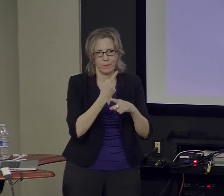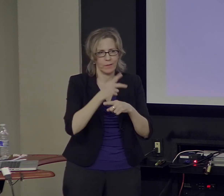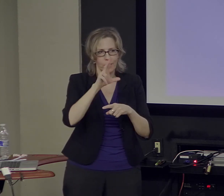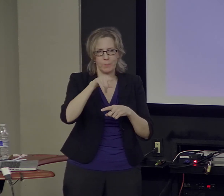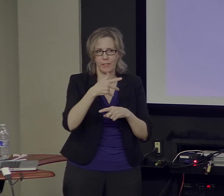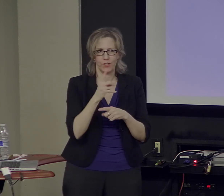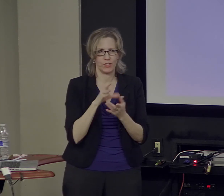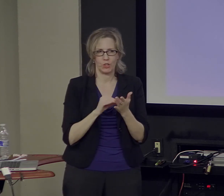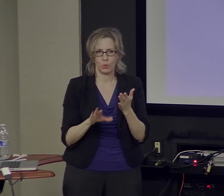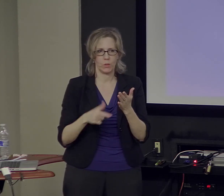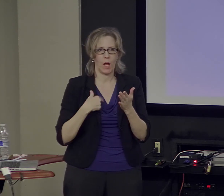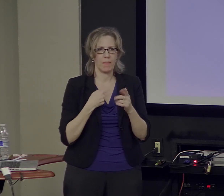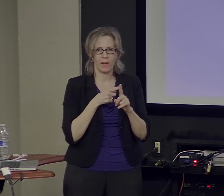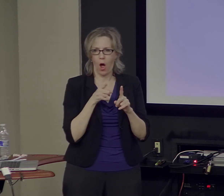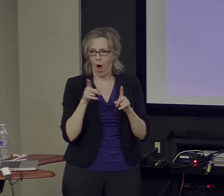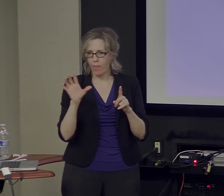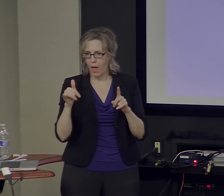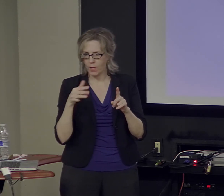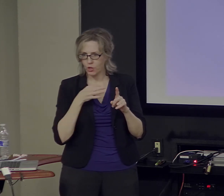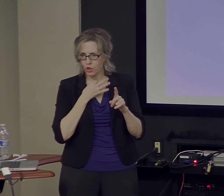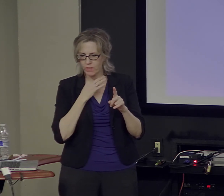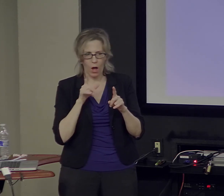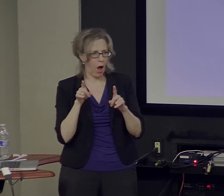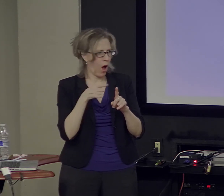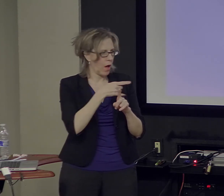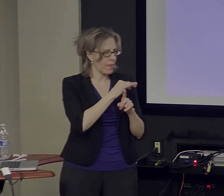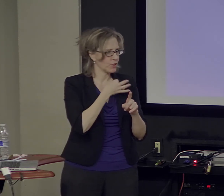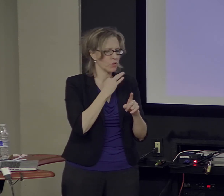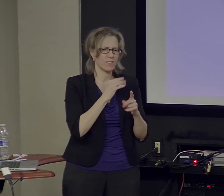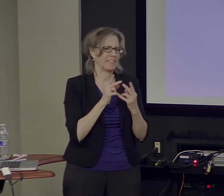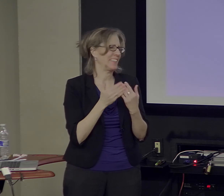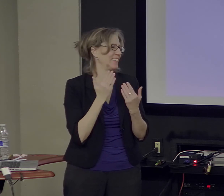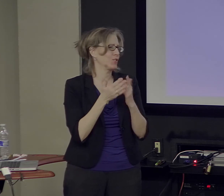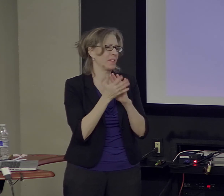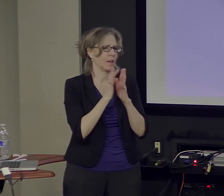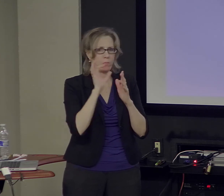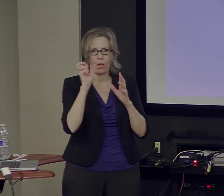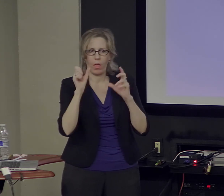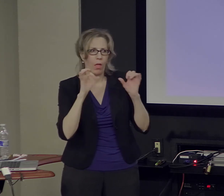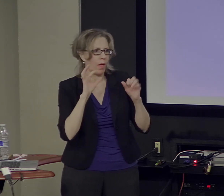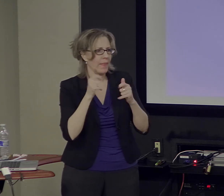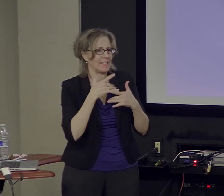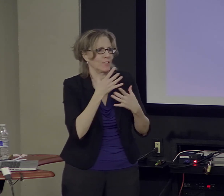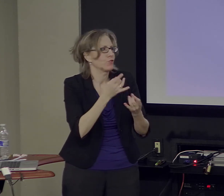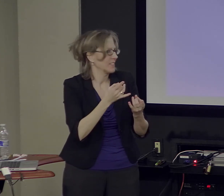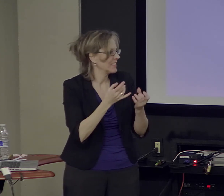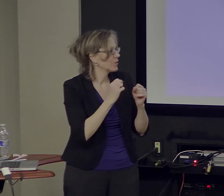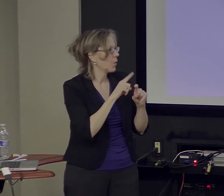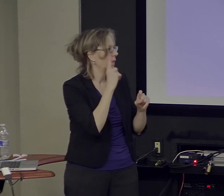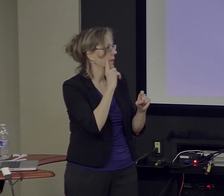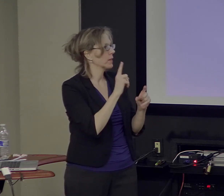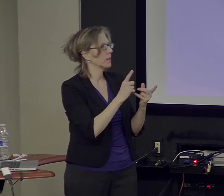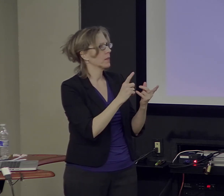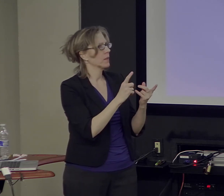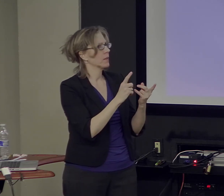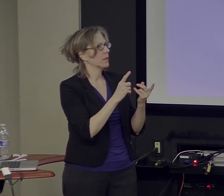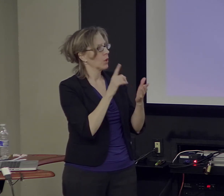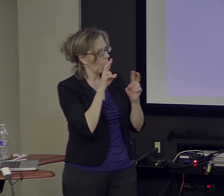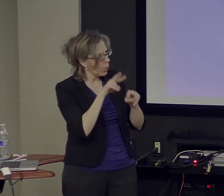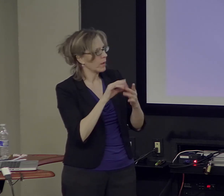all of the data that I've looked at in my research, many things have caught my eye. Of